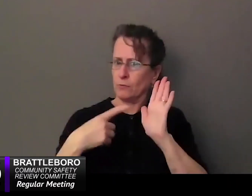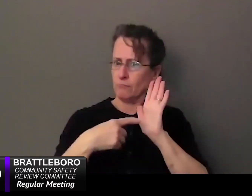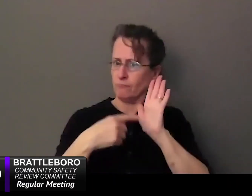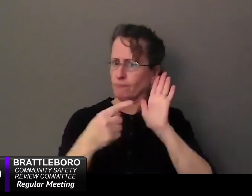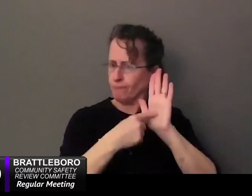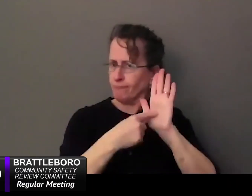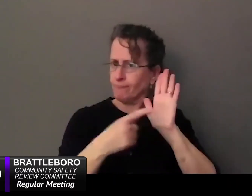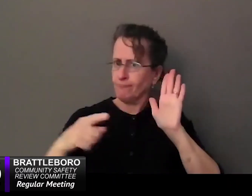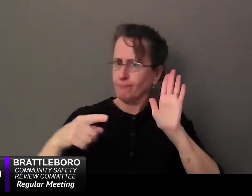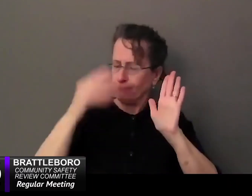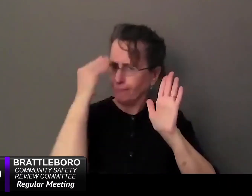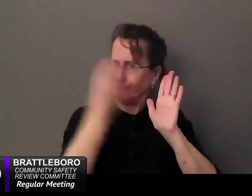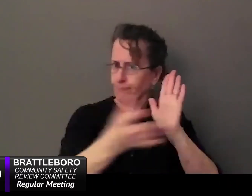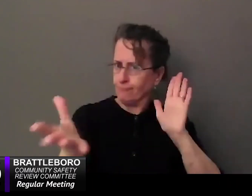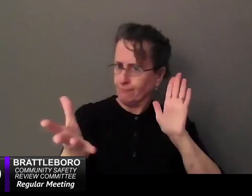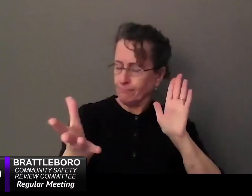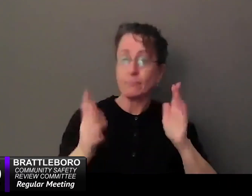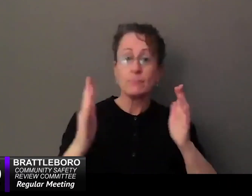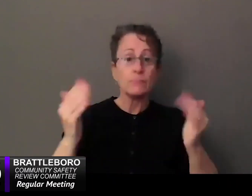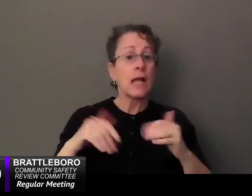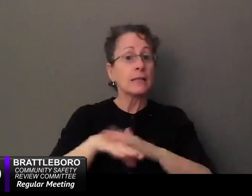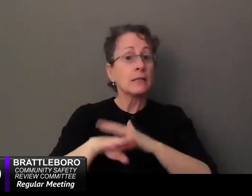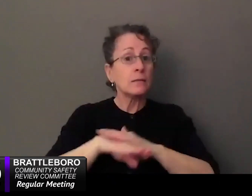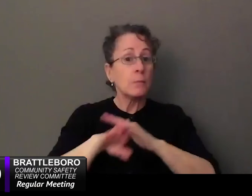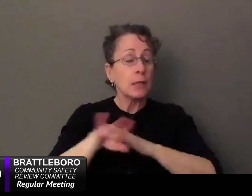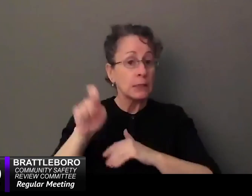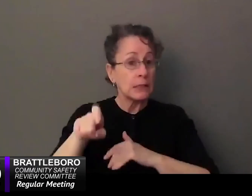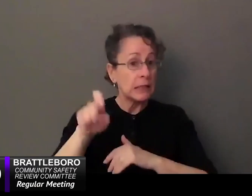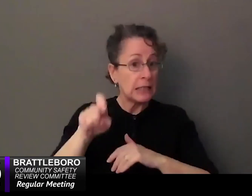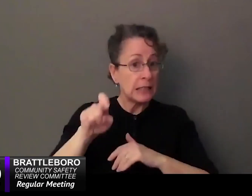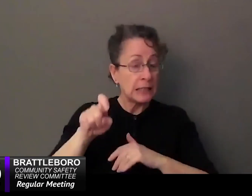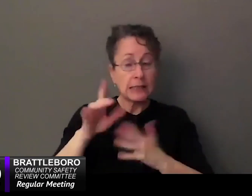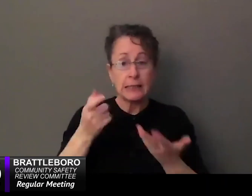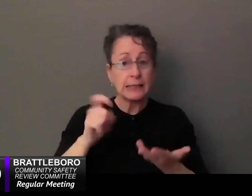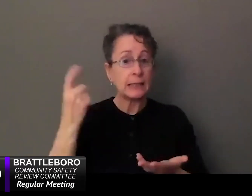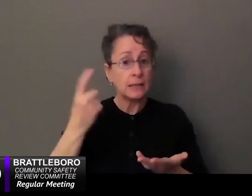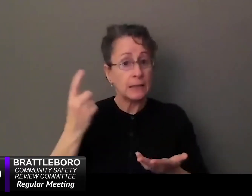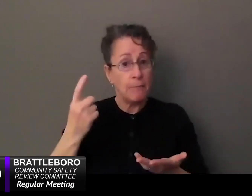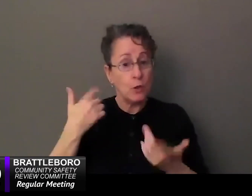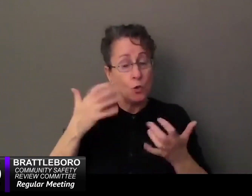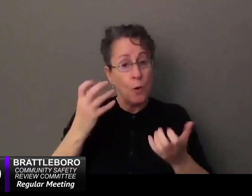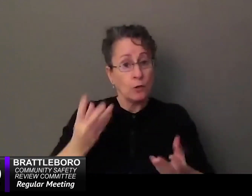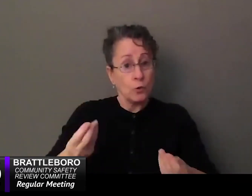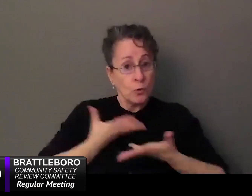Any accessibility needs that you have that we could attempt to meet.